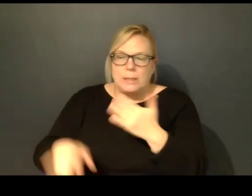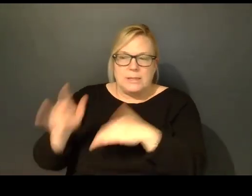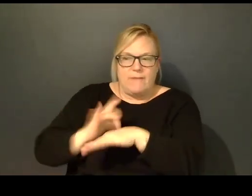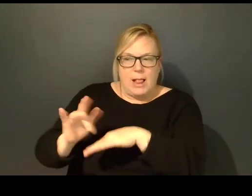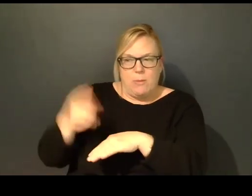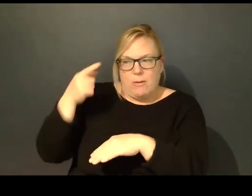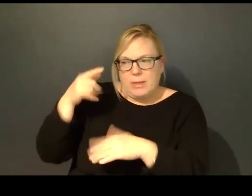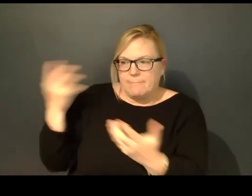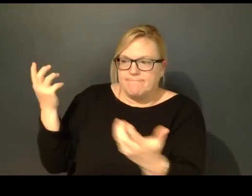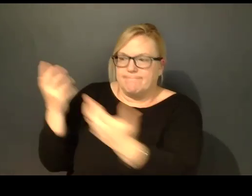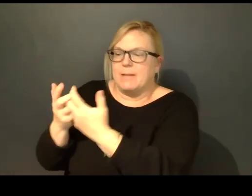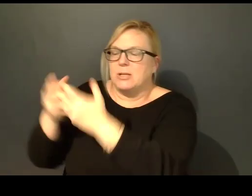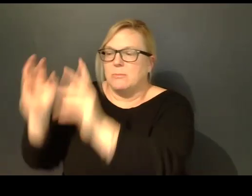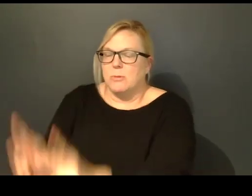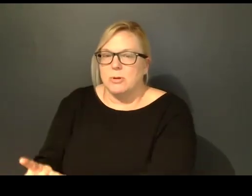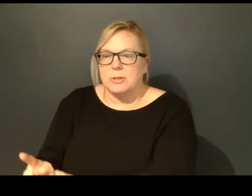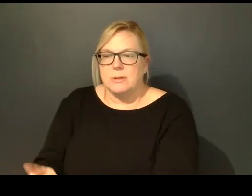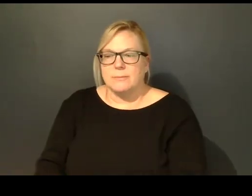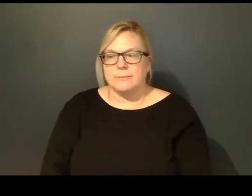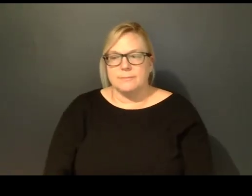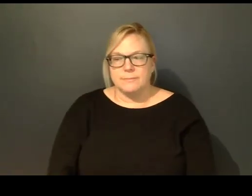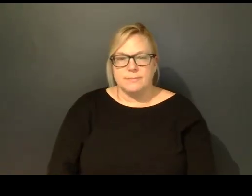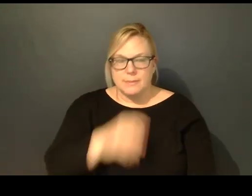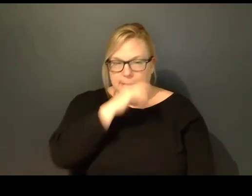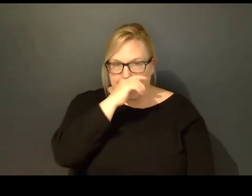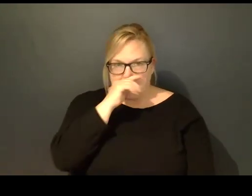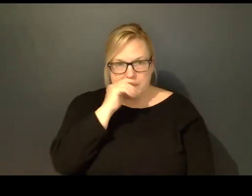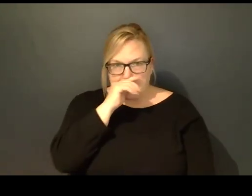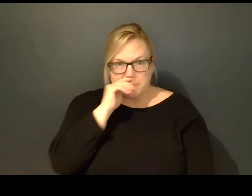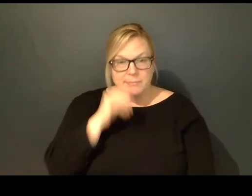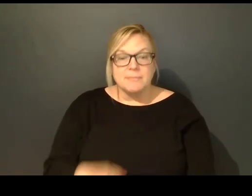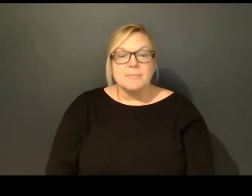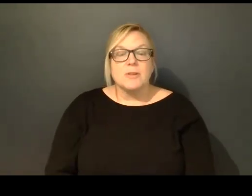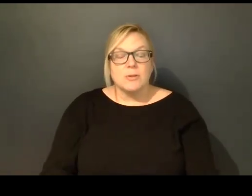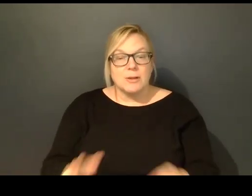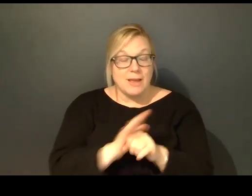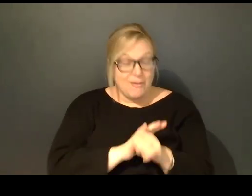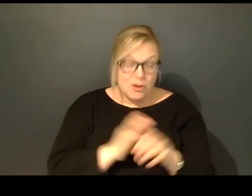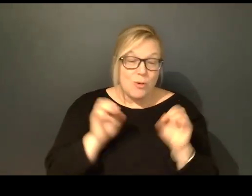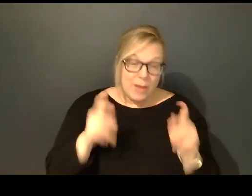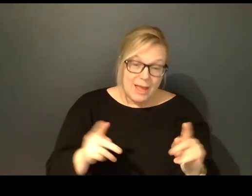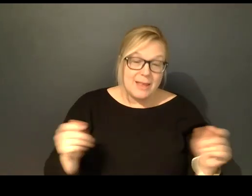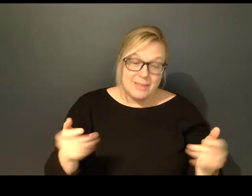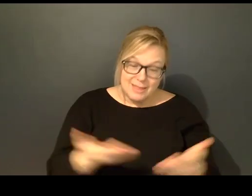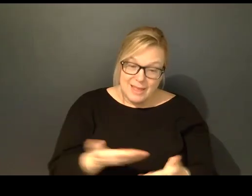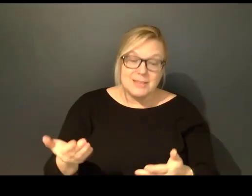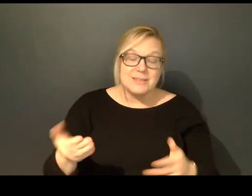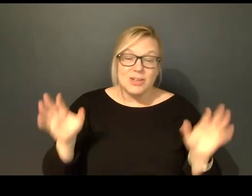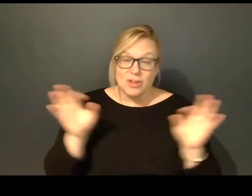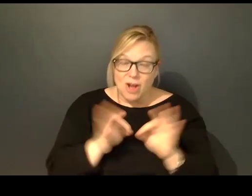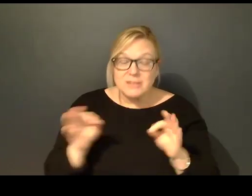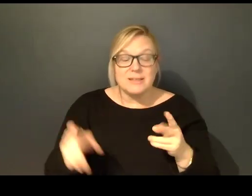Very different. Okay. Well, so we've covered that things are costly, there's not much help available, and things are headed in the wrong direction. So why don't we spin it a little more positive